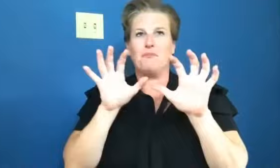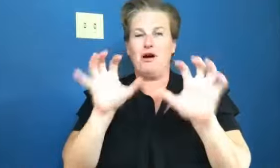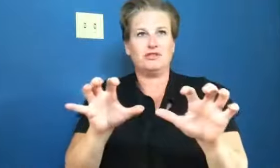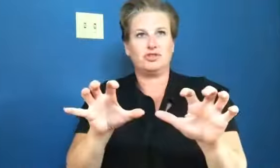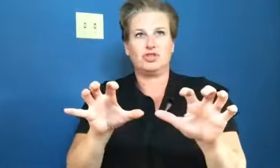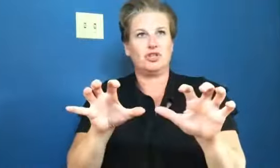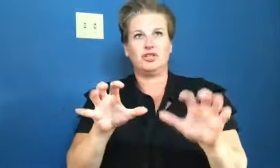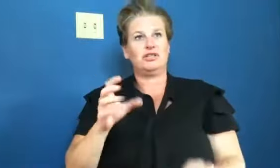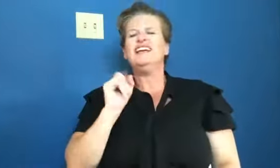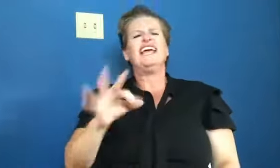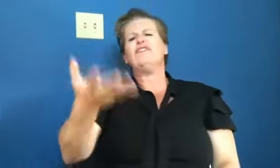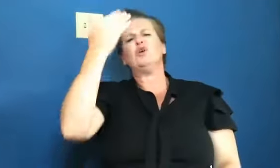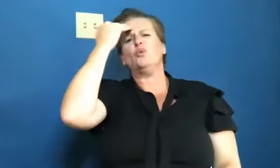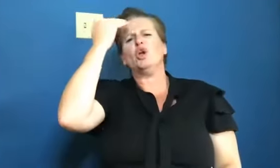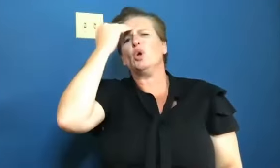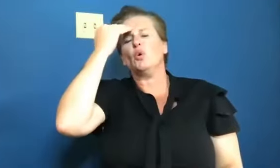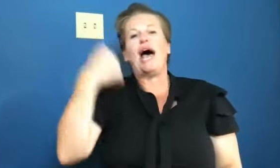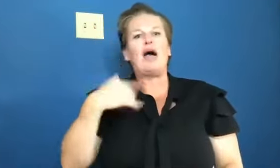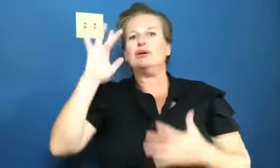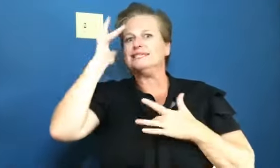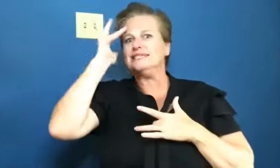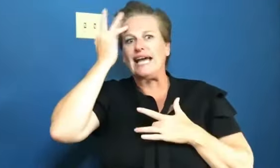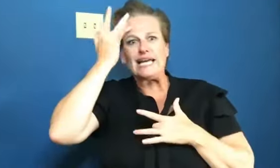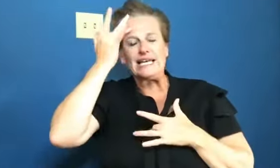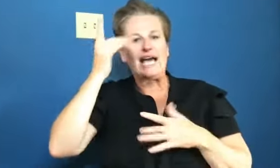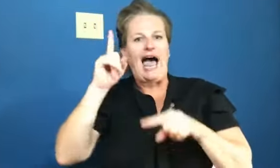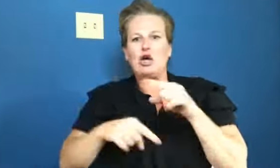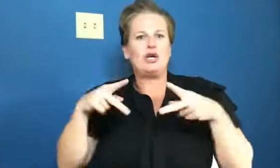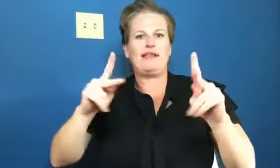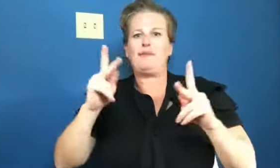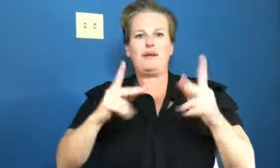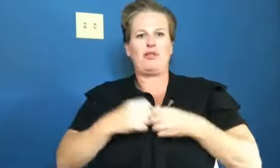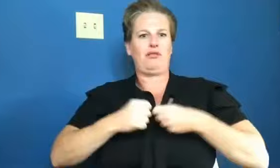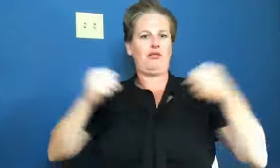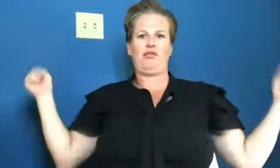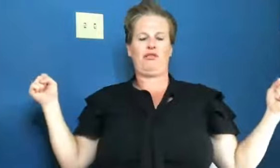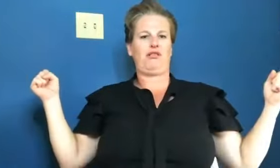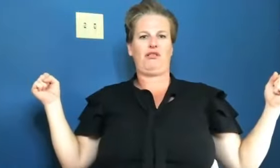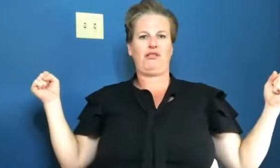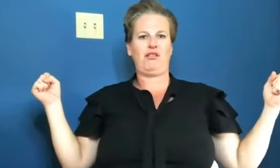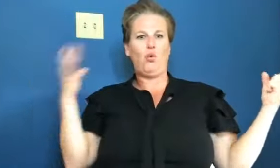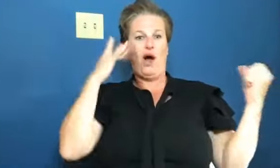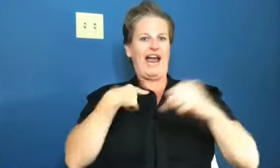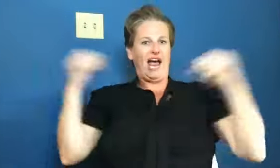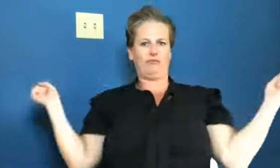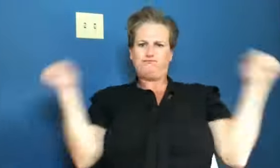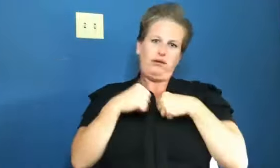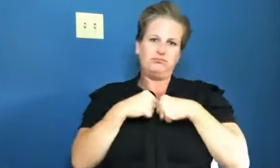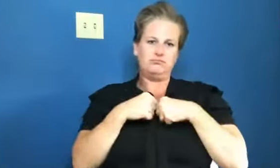was as sick as my secrets. I couldn't let anybody into my world because I was so guarded. I let nobody into my life because of